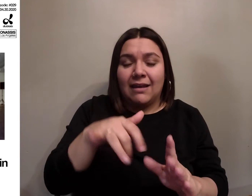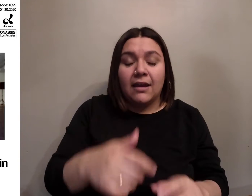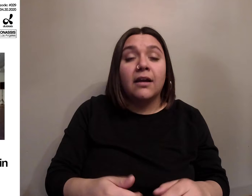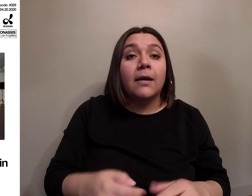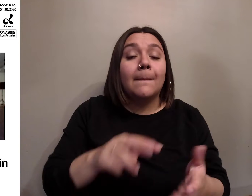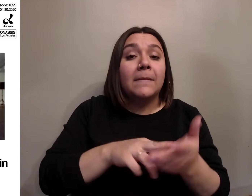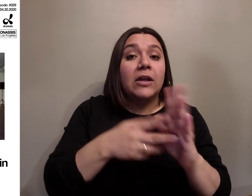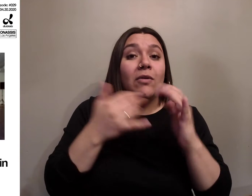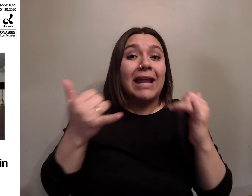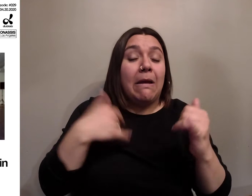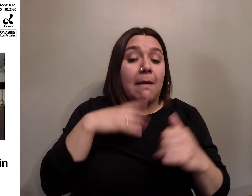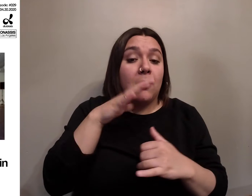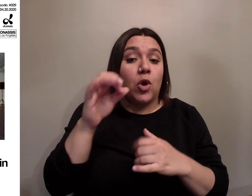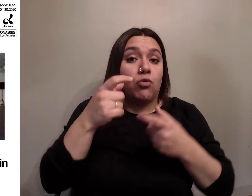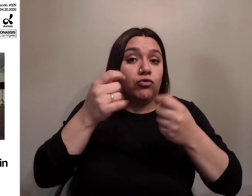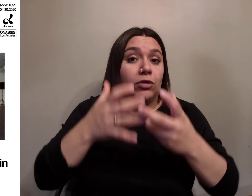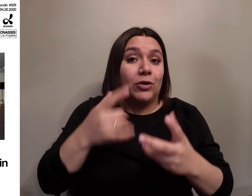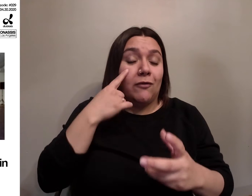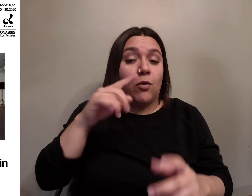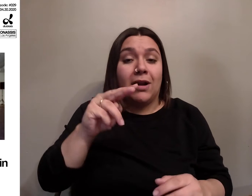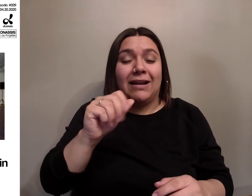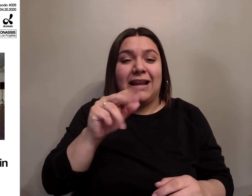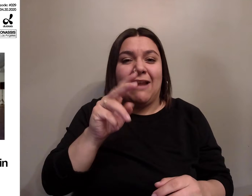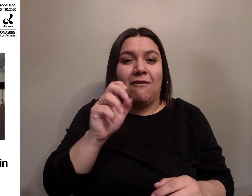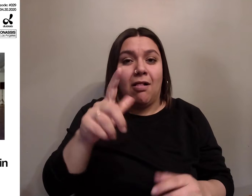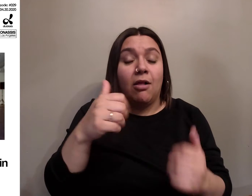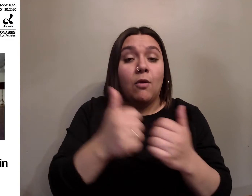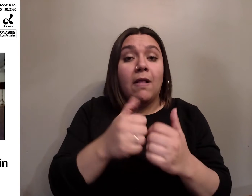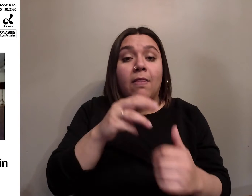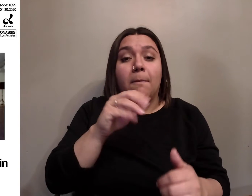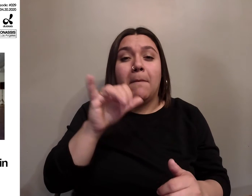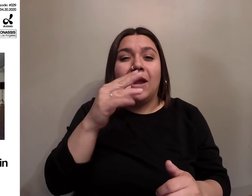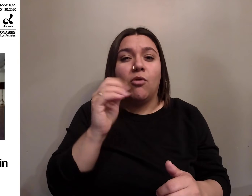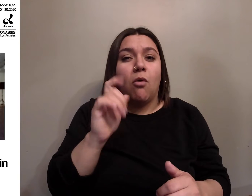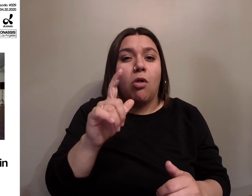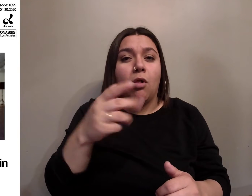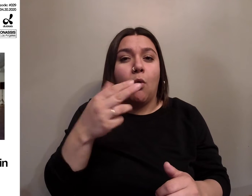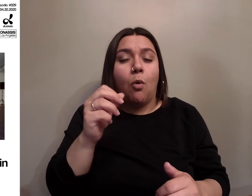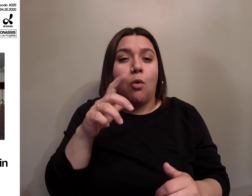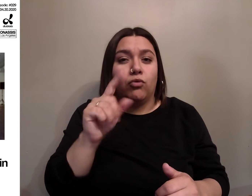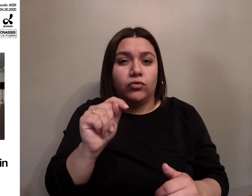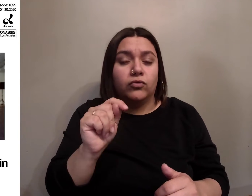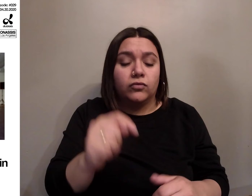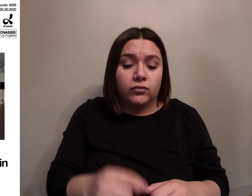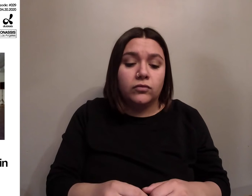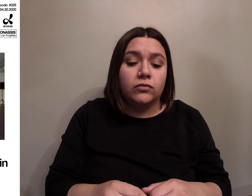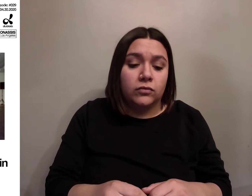I'm currently the co-director of Naval with Michael Holt. So